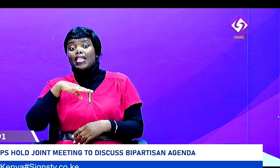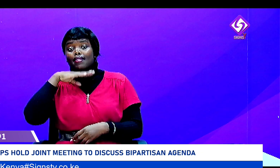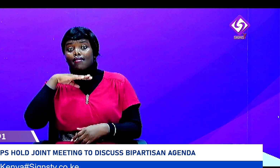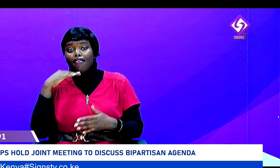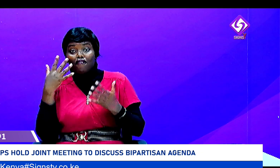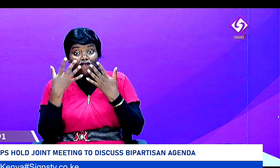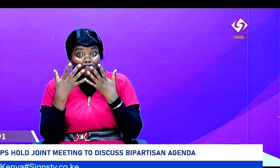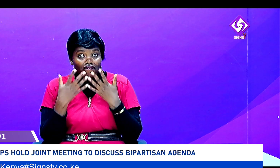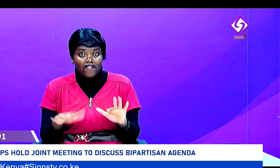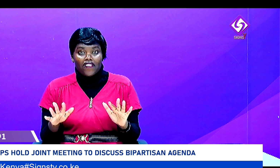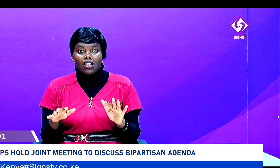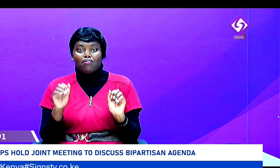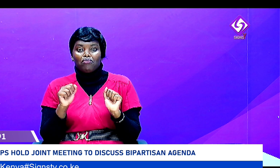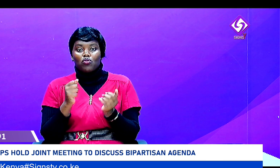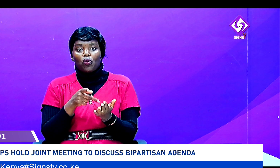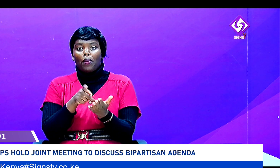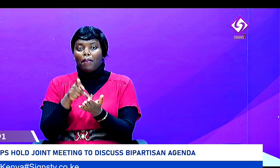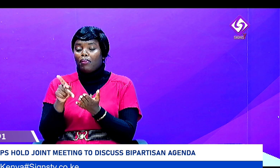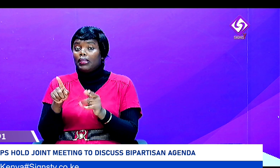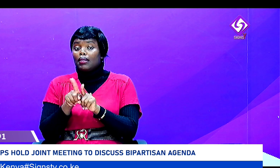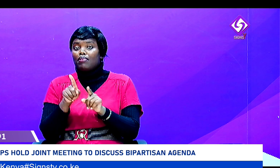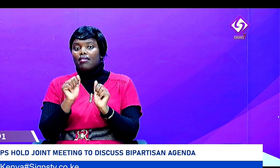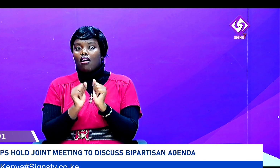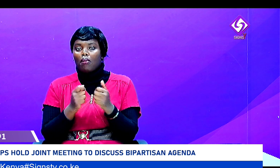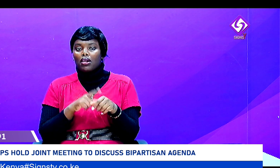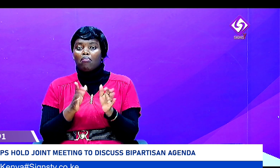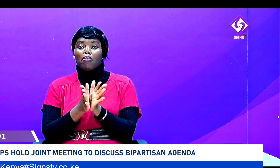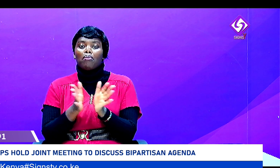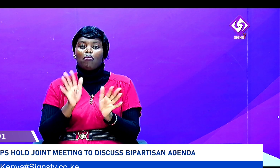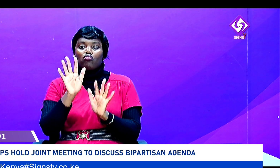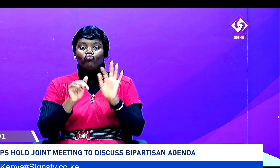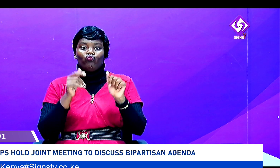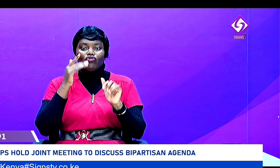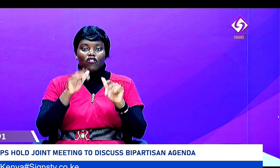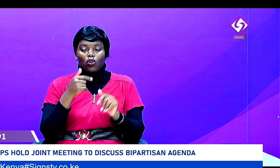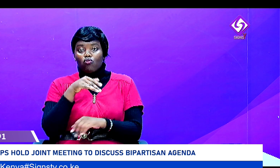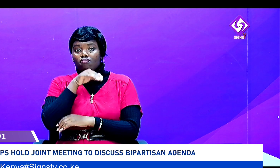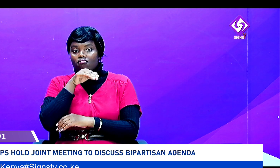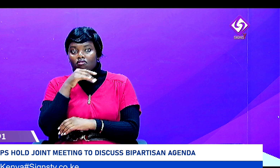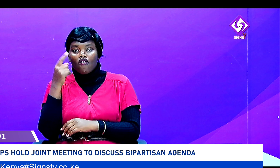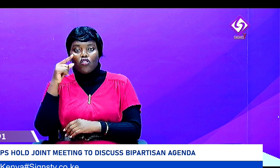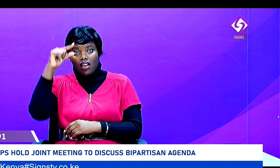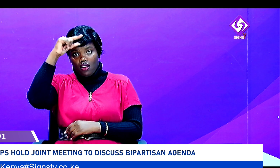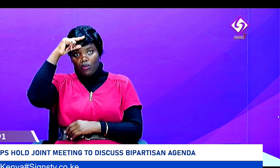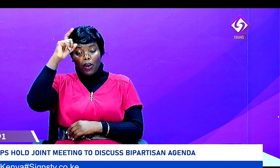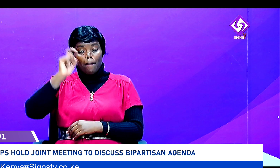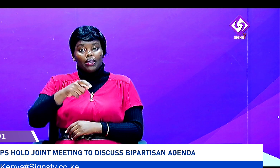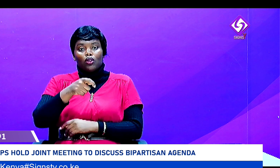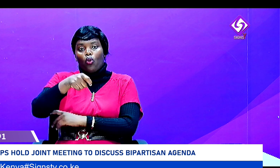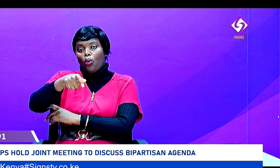how to provide reparations to those who were injured or lost their lives during the demonstration. This follows a public call